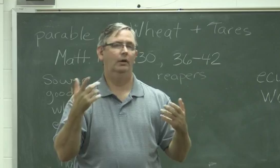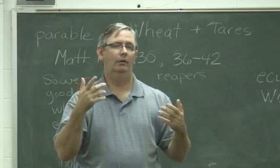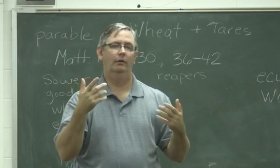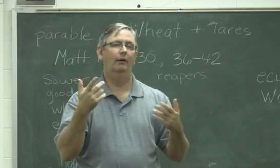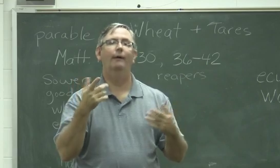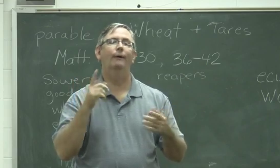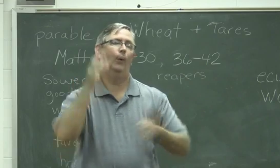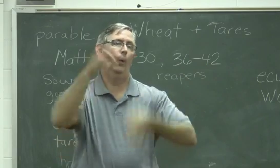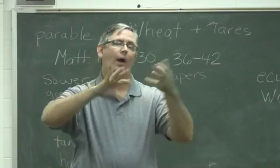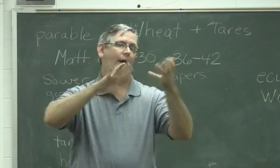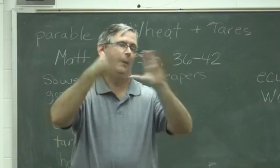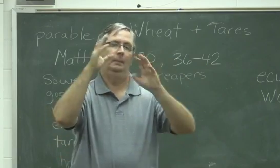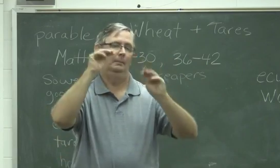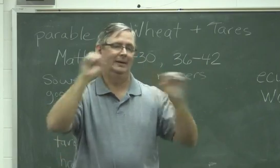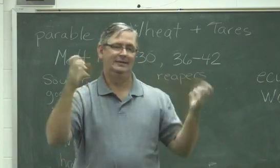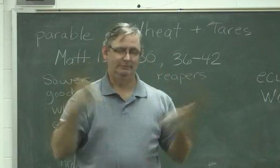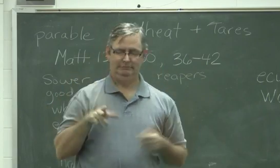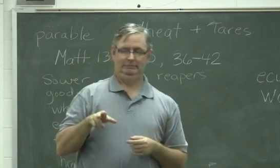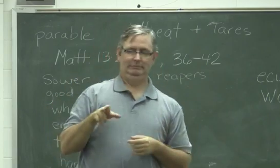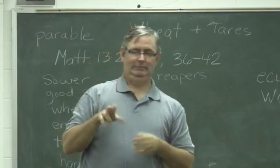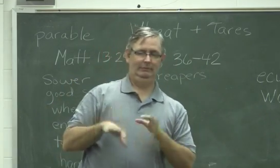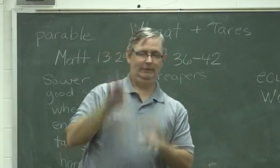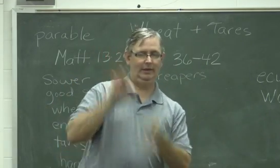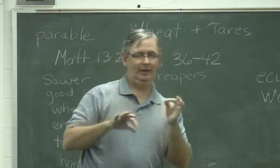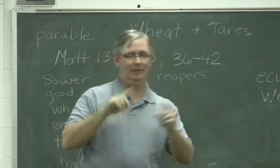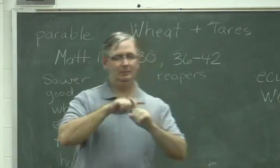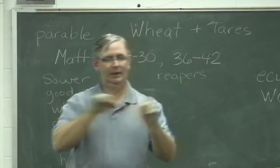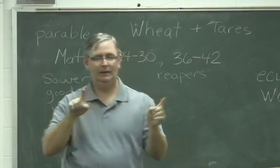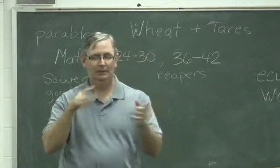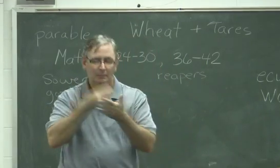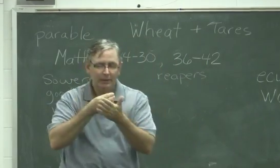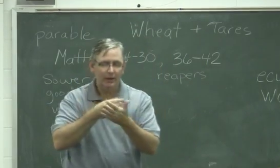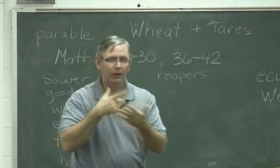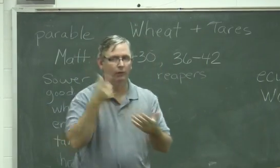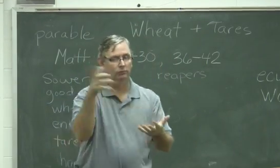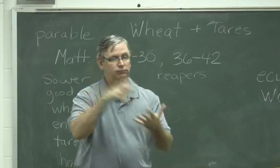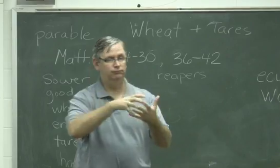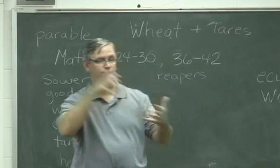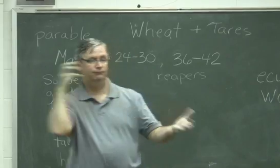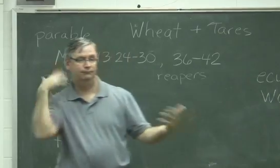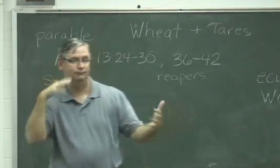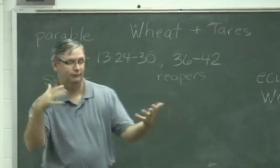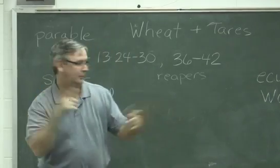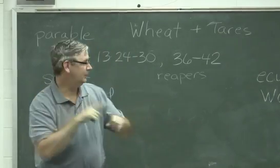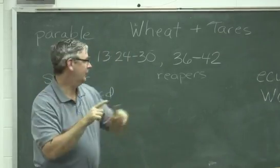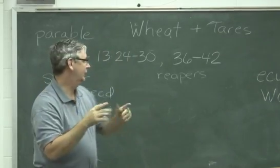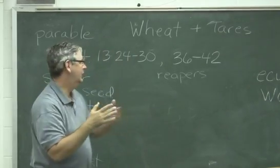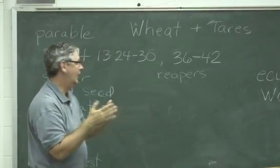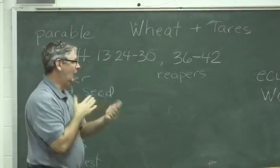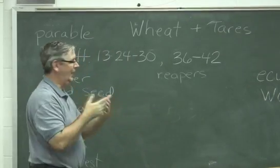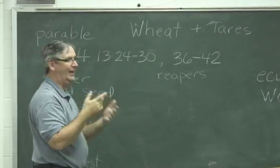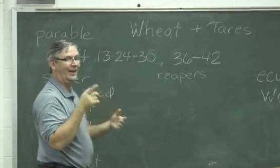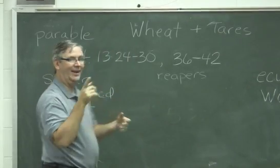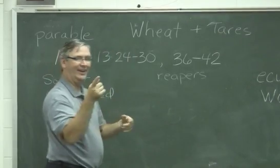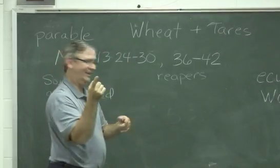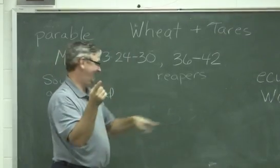that's, or a woman that went up, who was in an airport, and somebody poured coffee on her